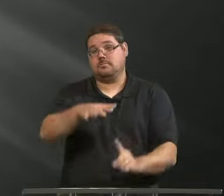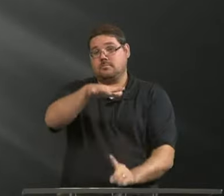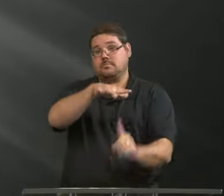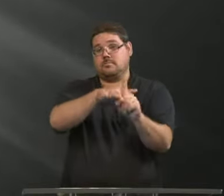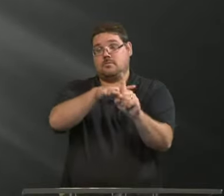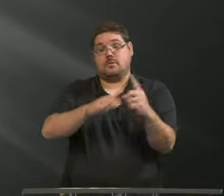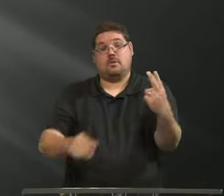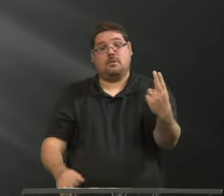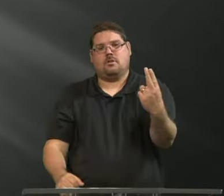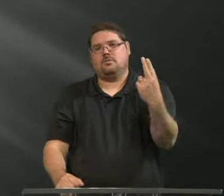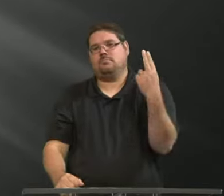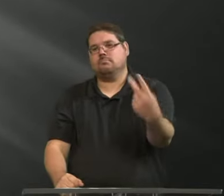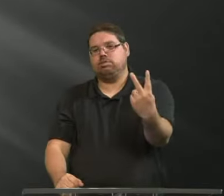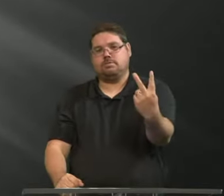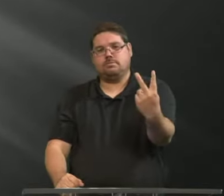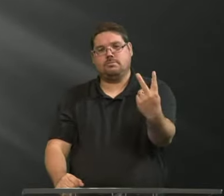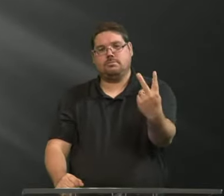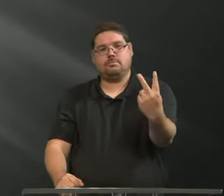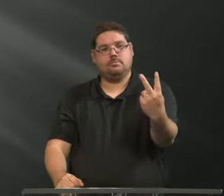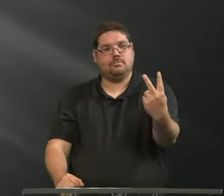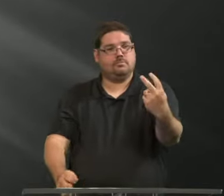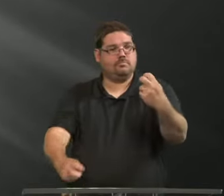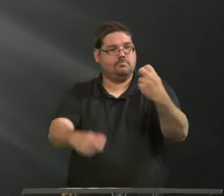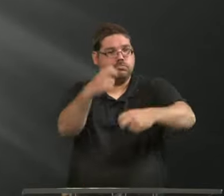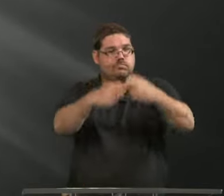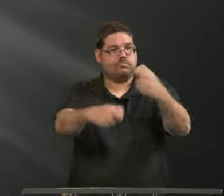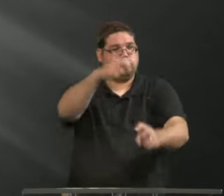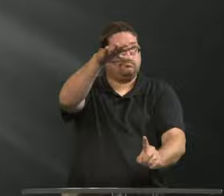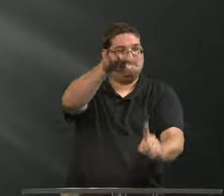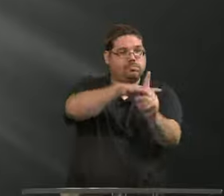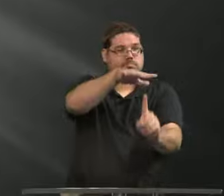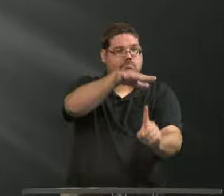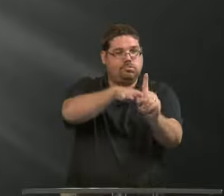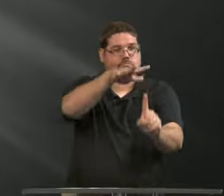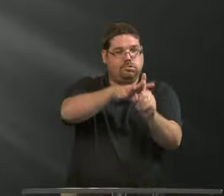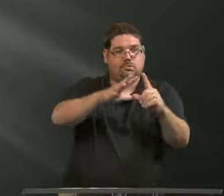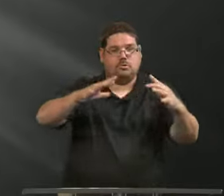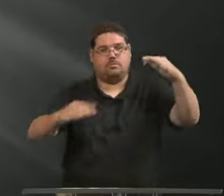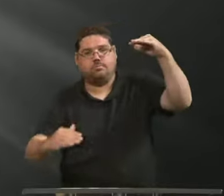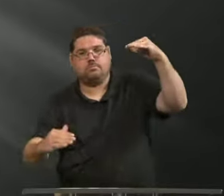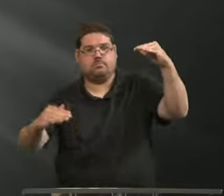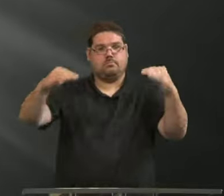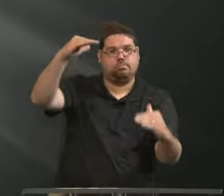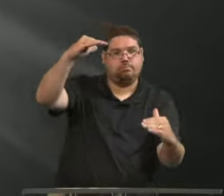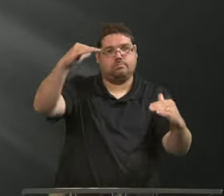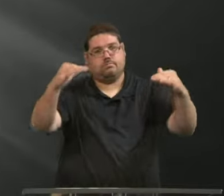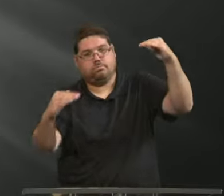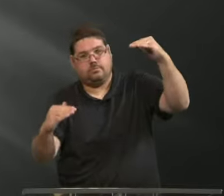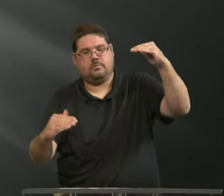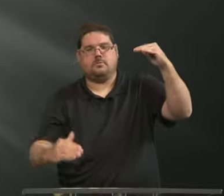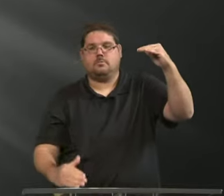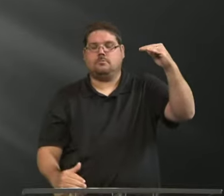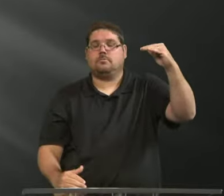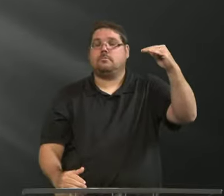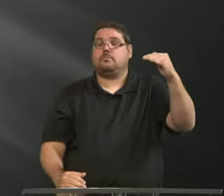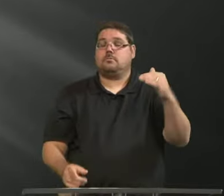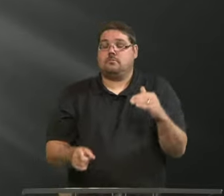unity together. But then when sin showed up, that unity, that bond of equality was just